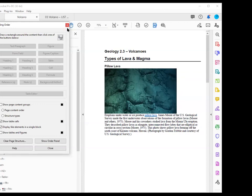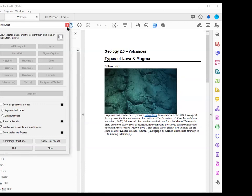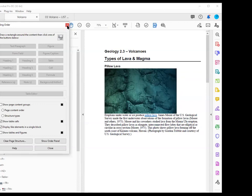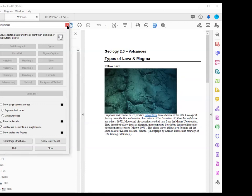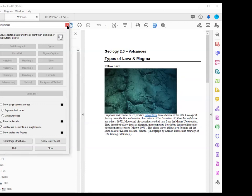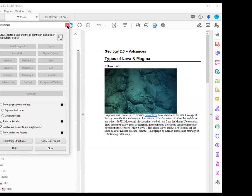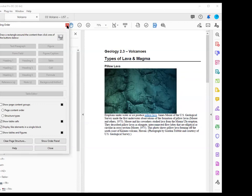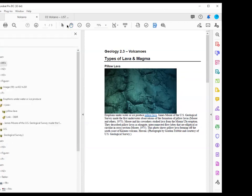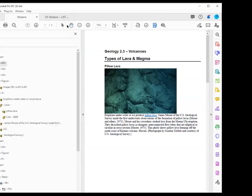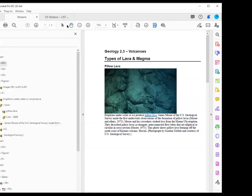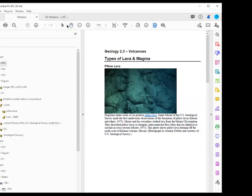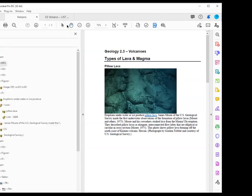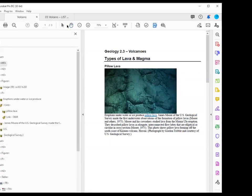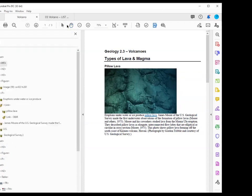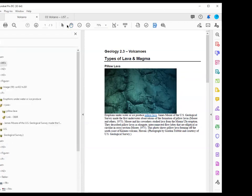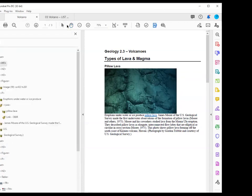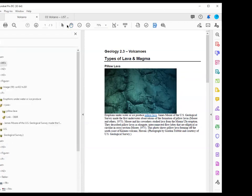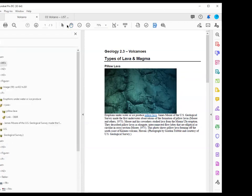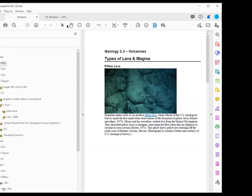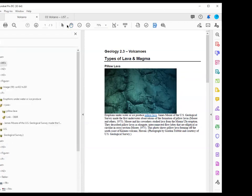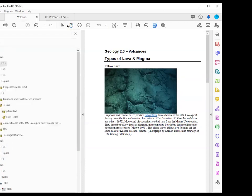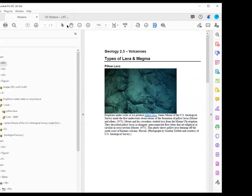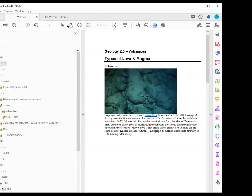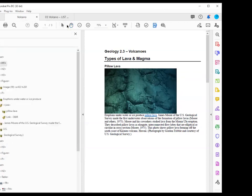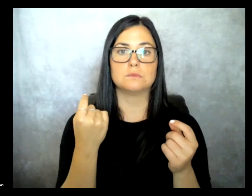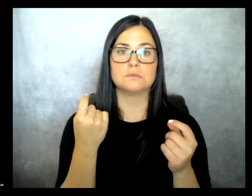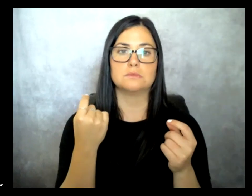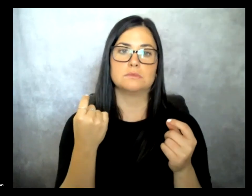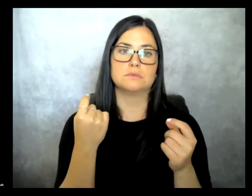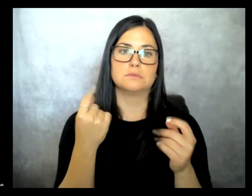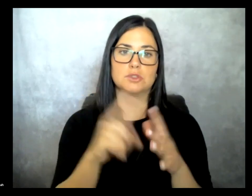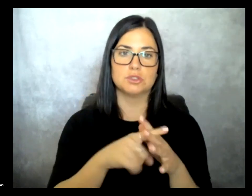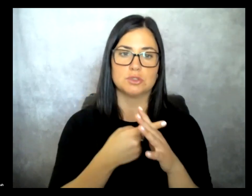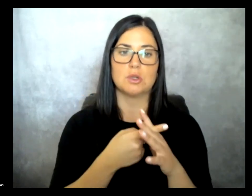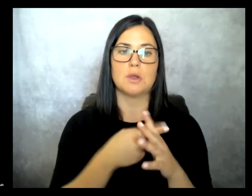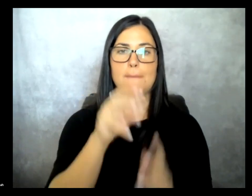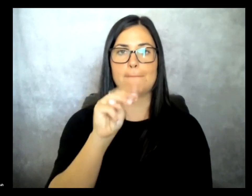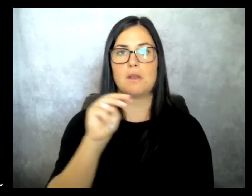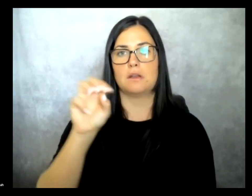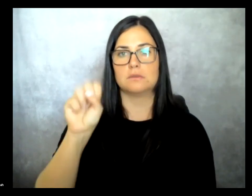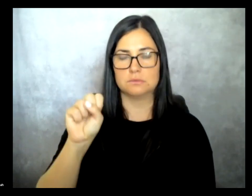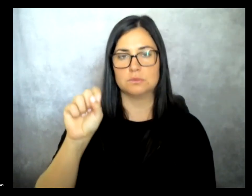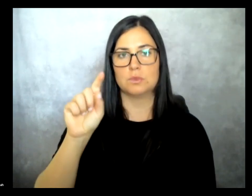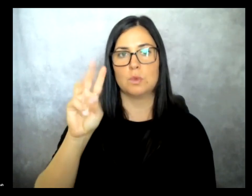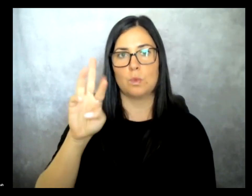That's why it's always better to start with a Word document.